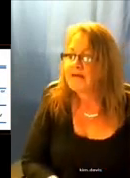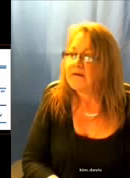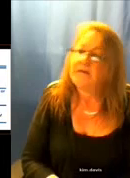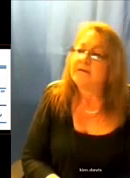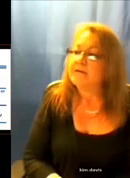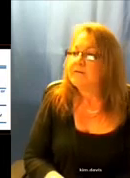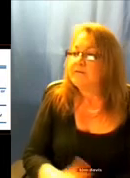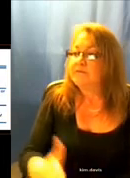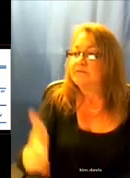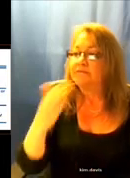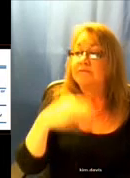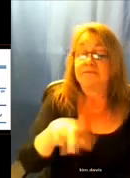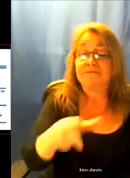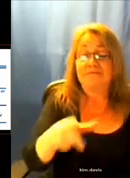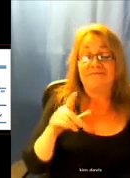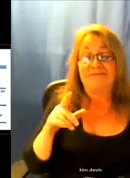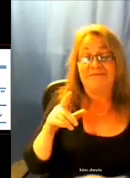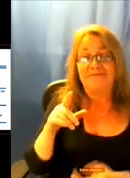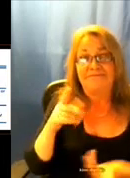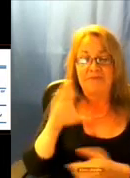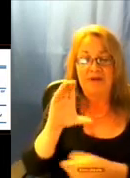that intercom.